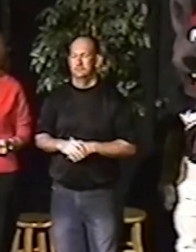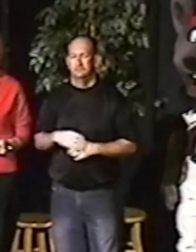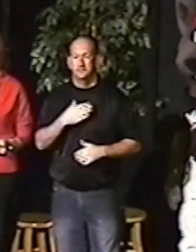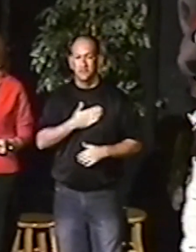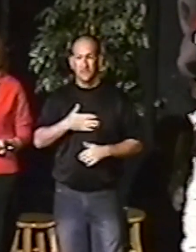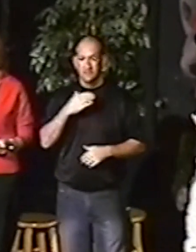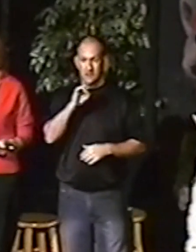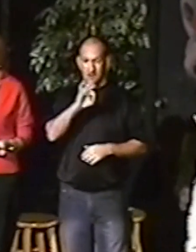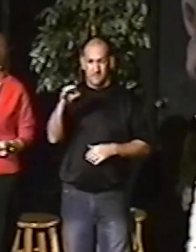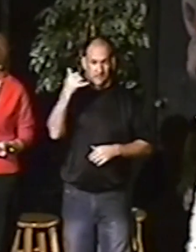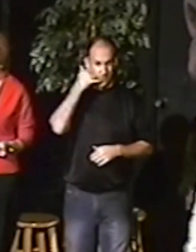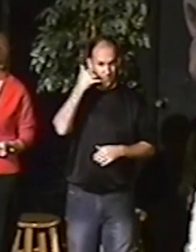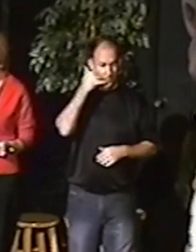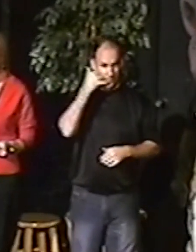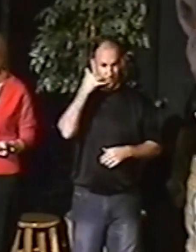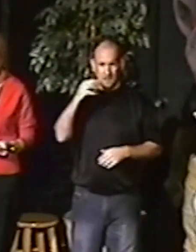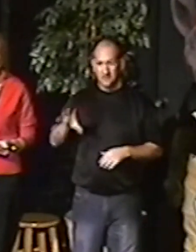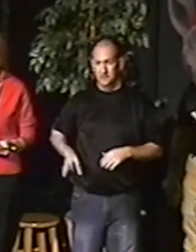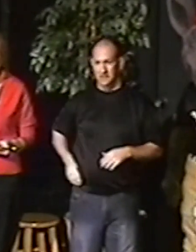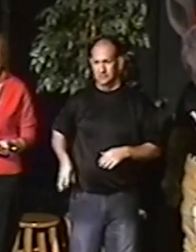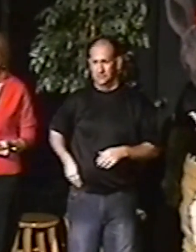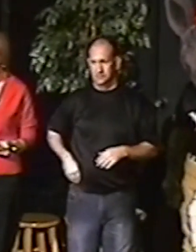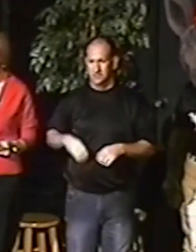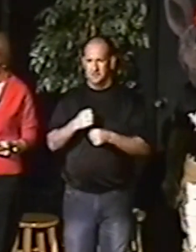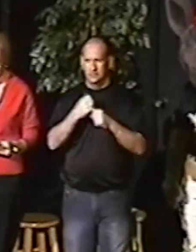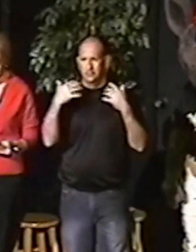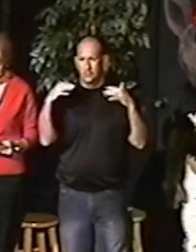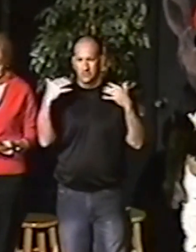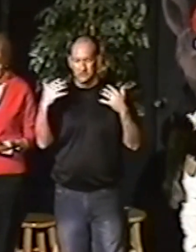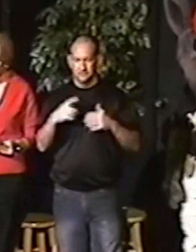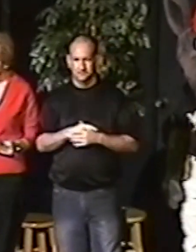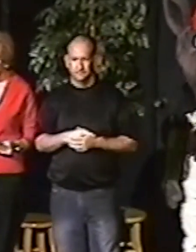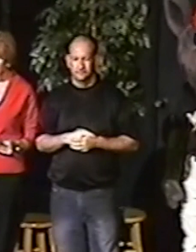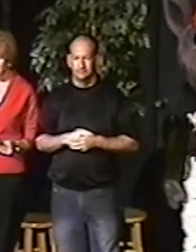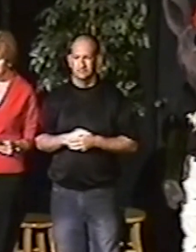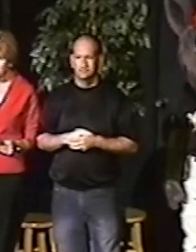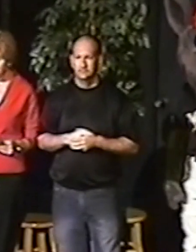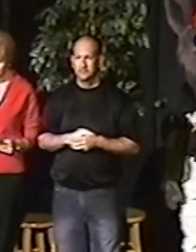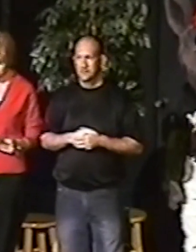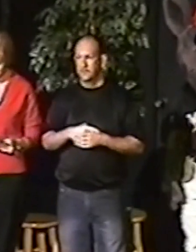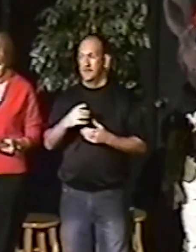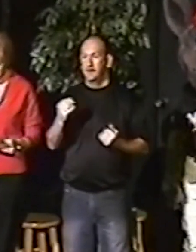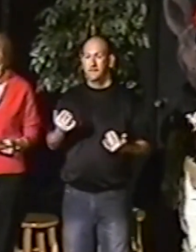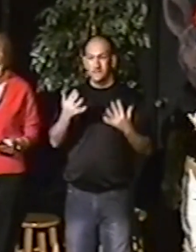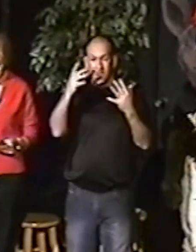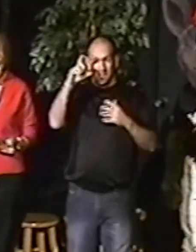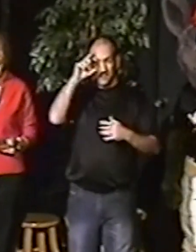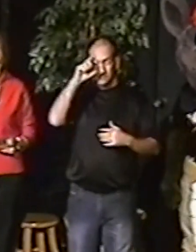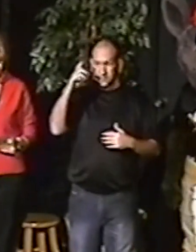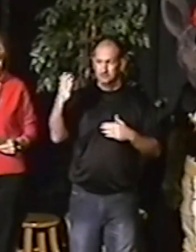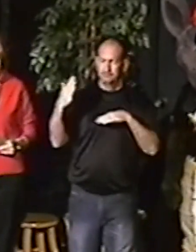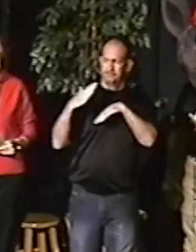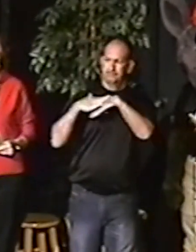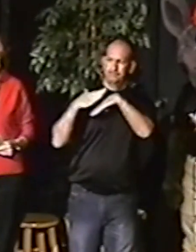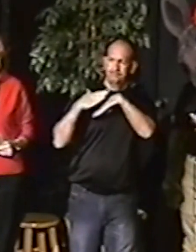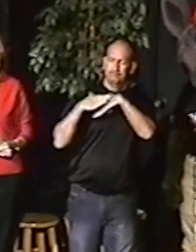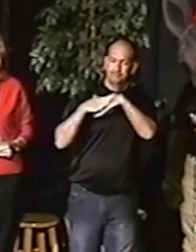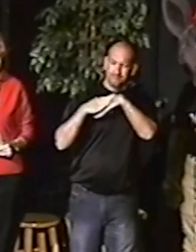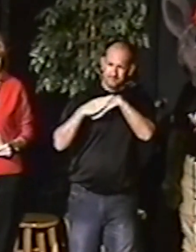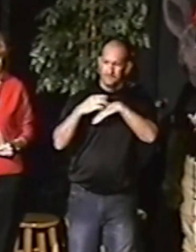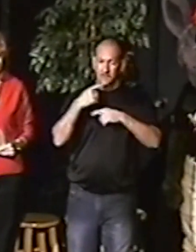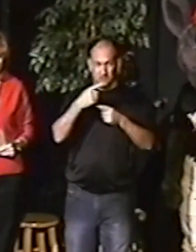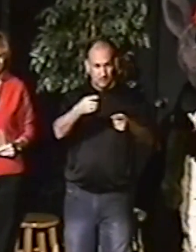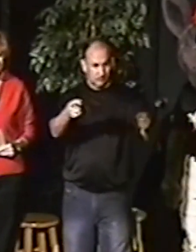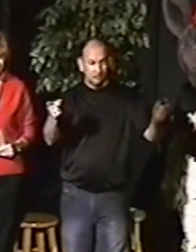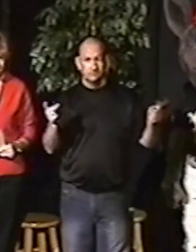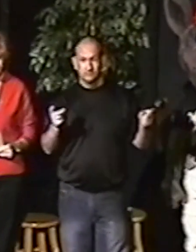Please turn off telephones and pagers that make noise. And the fire marshal has asked us to remind